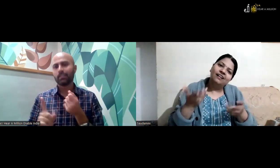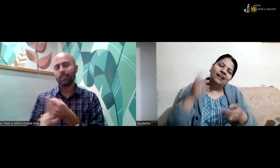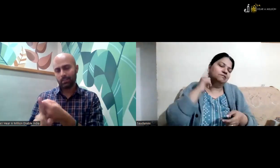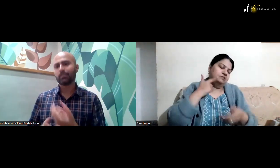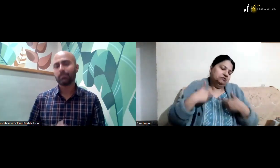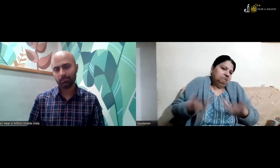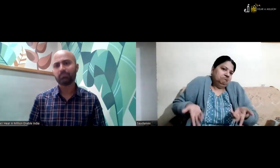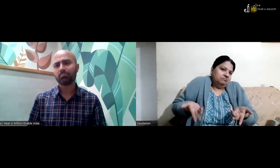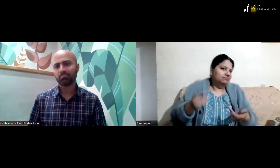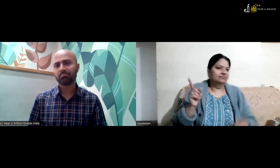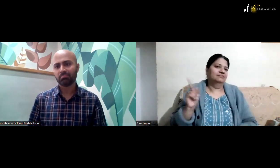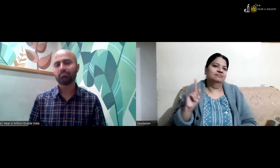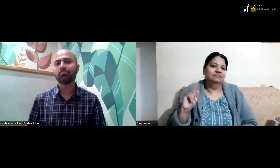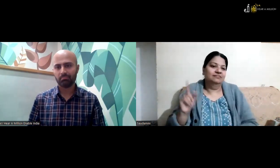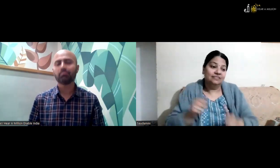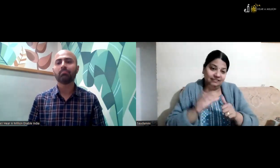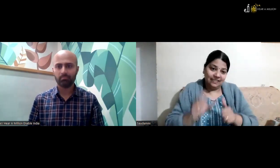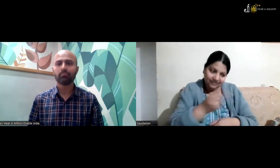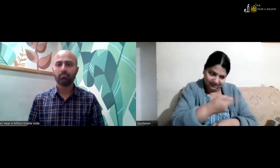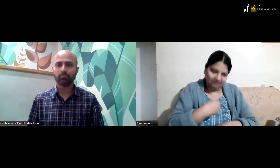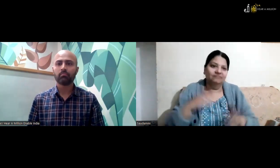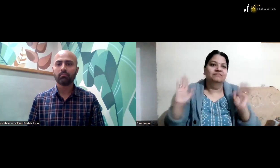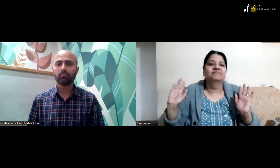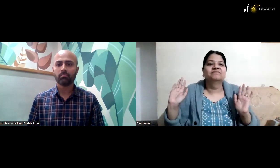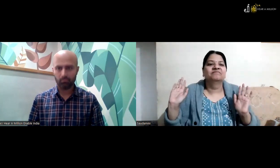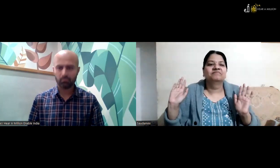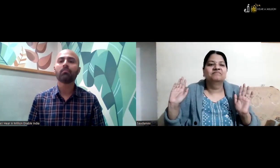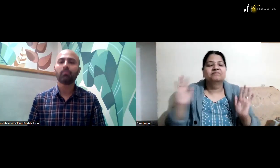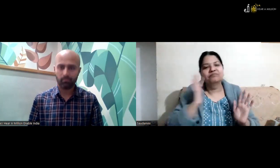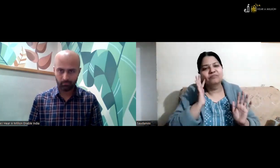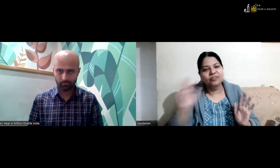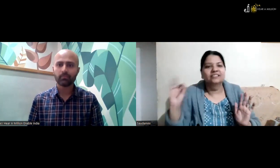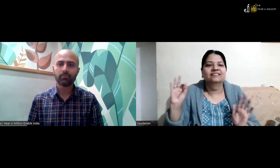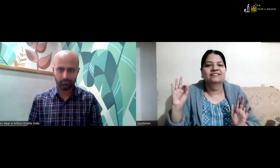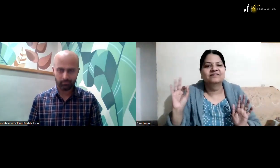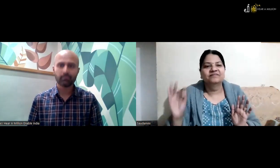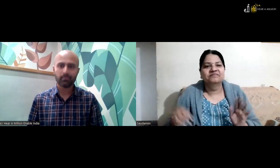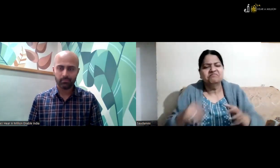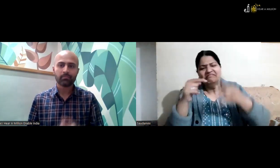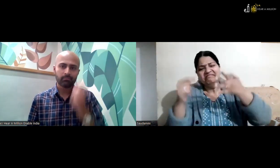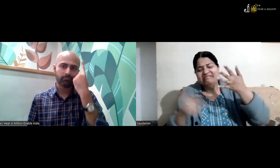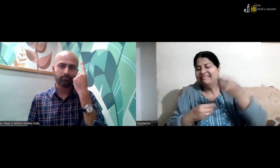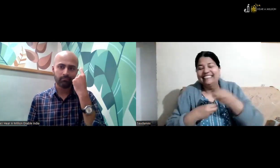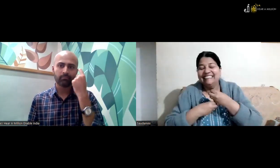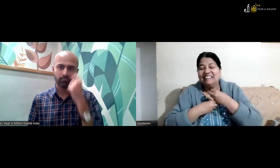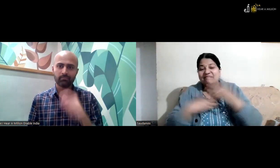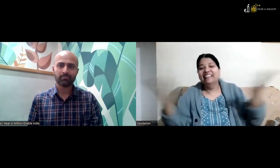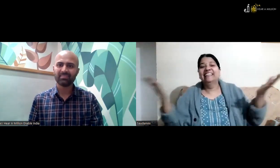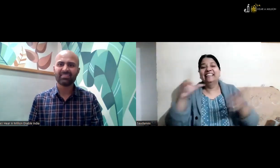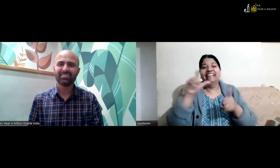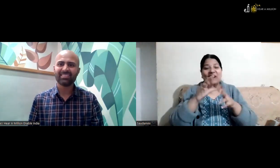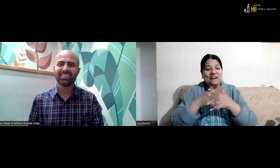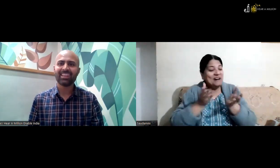reason, there must be a accessibility for this. So we must be having a proper communication with the help